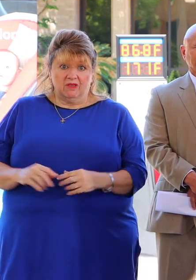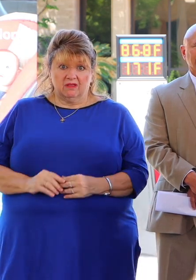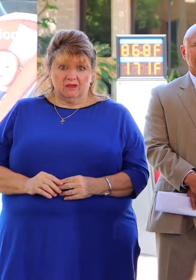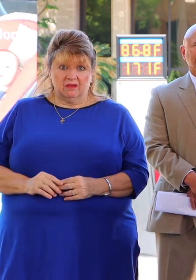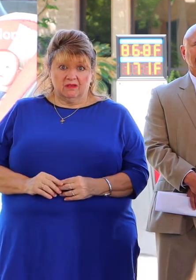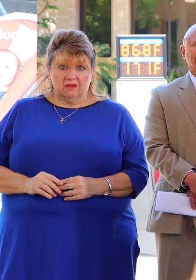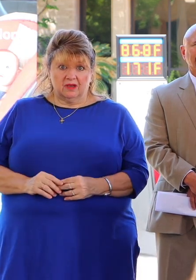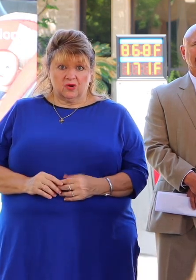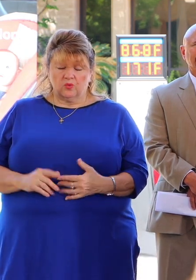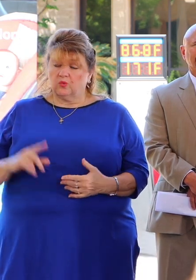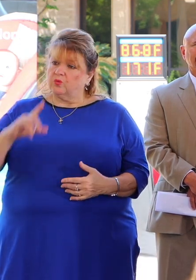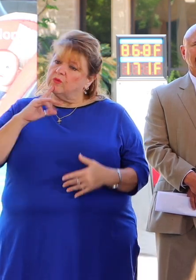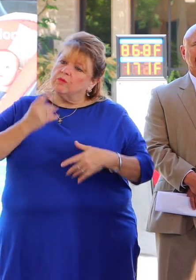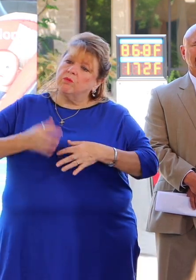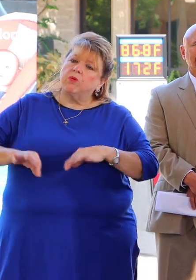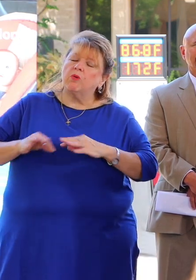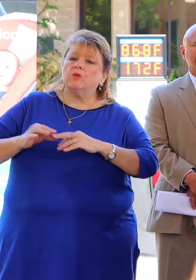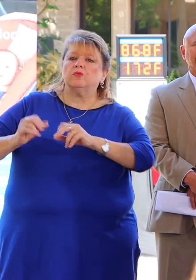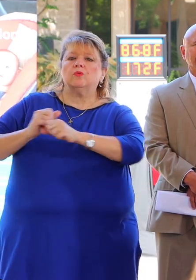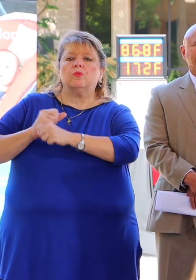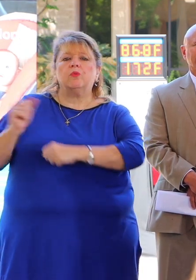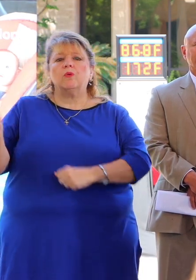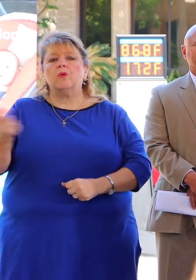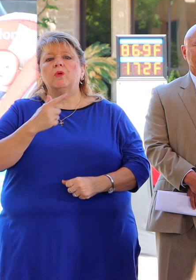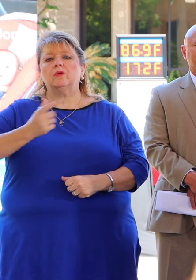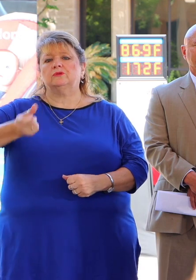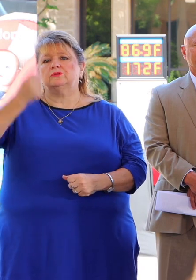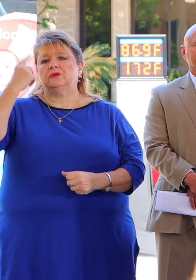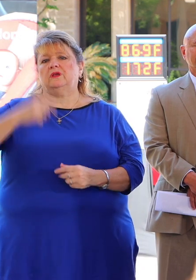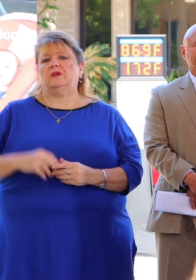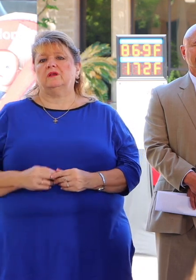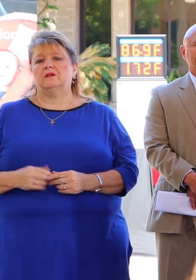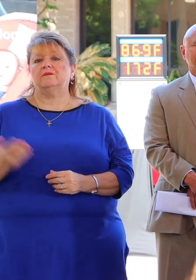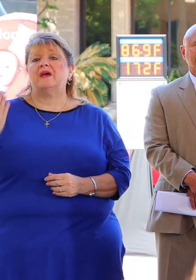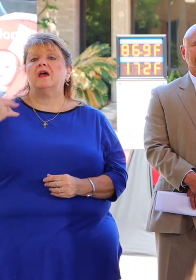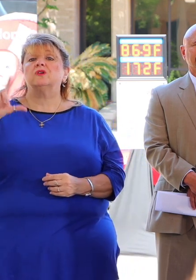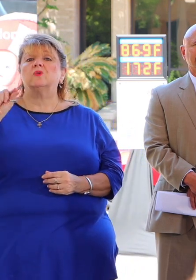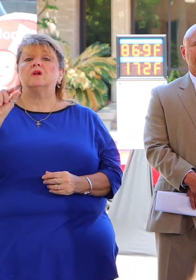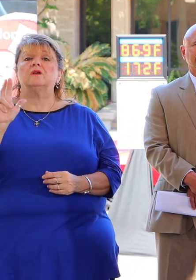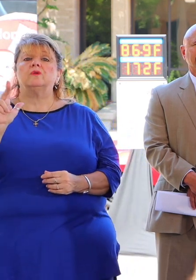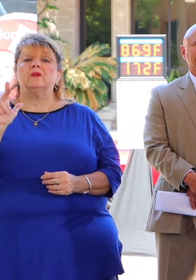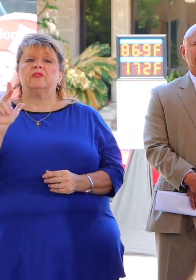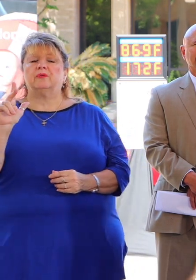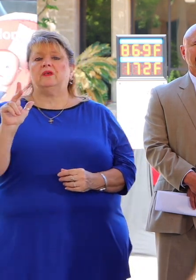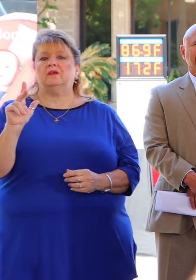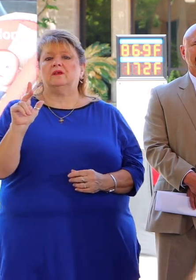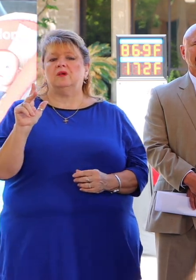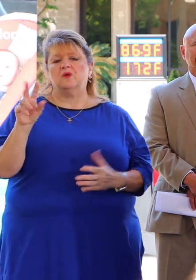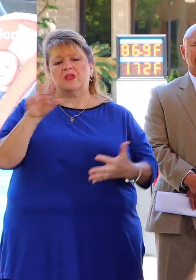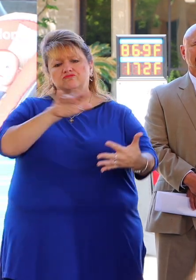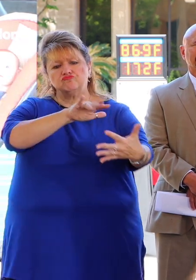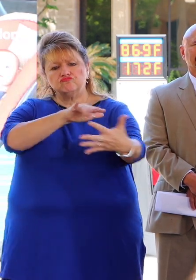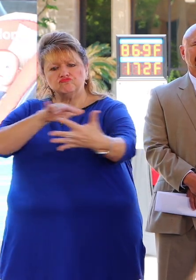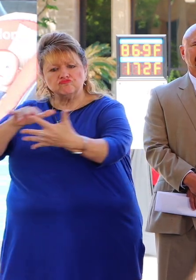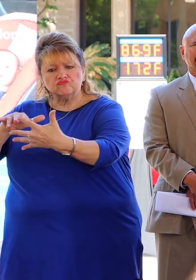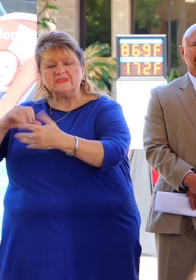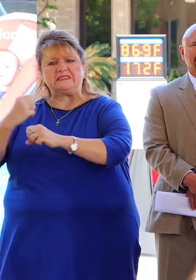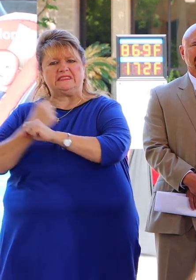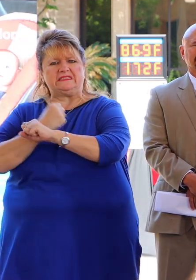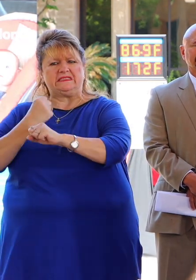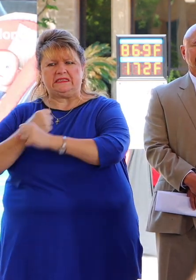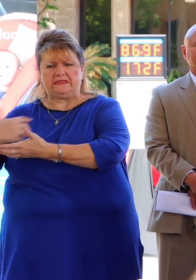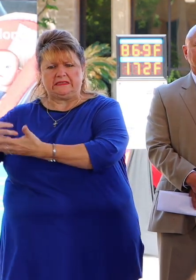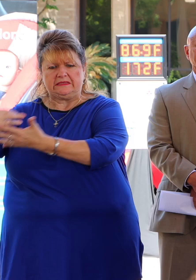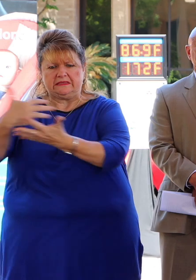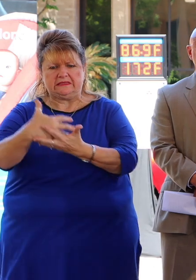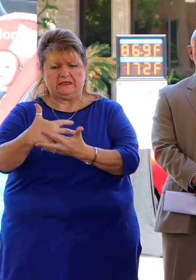so important that everyone understands it. So in 2023, based upon preliminary statistics from the National Highway